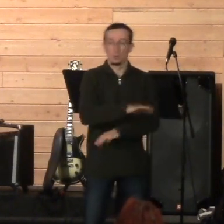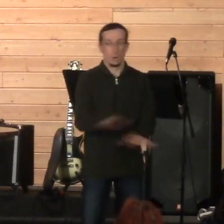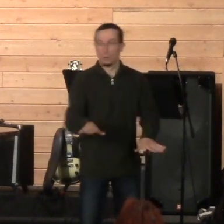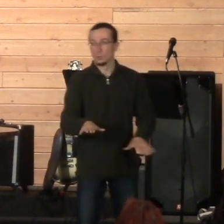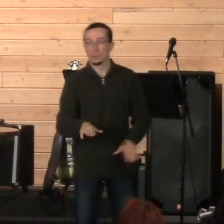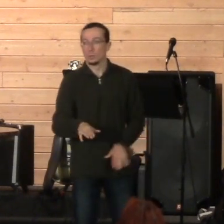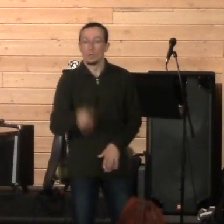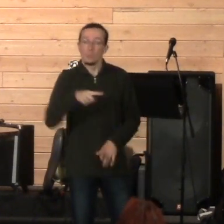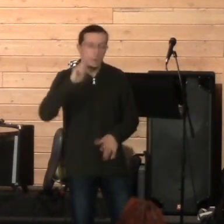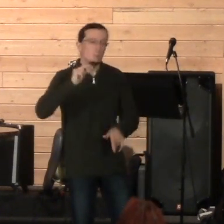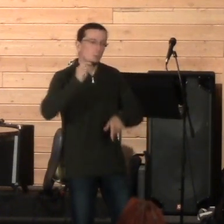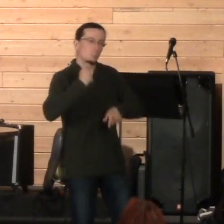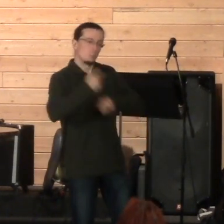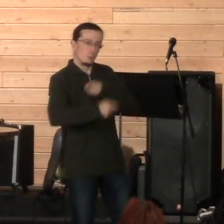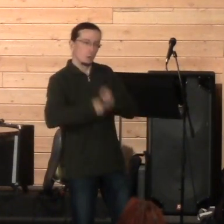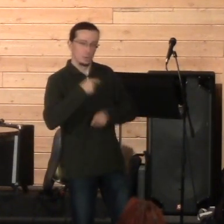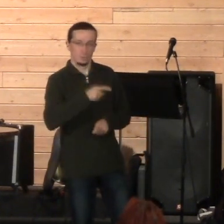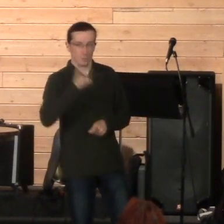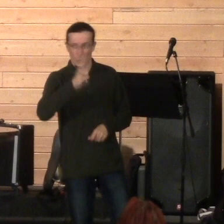You will be persecuted.